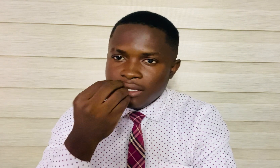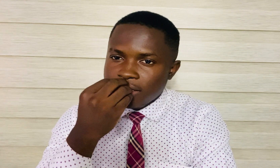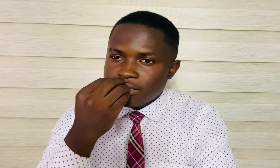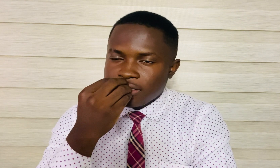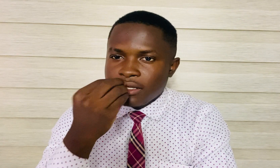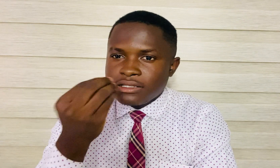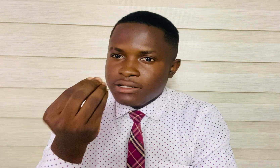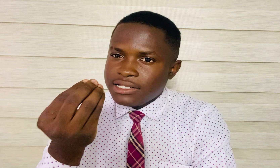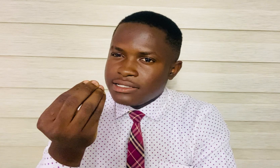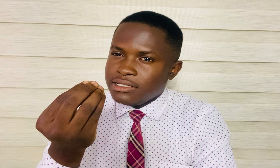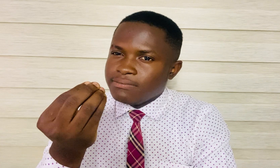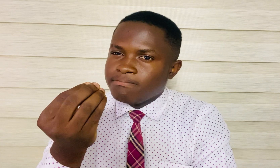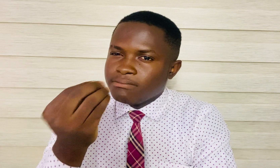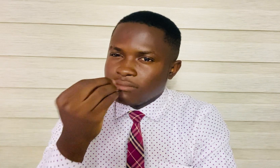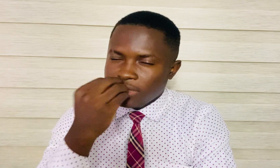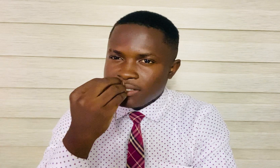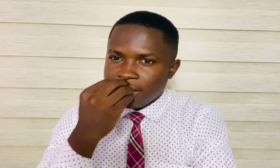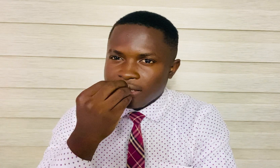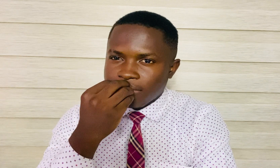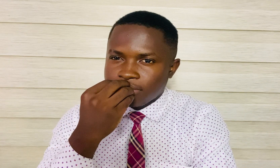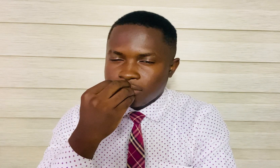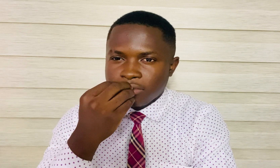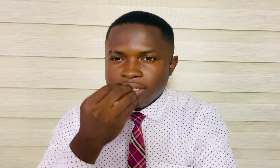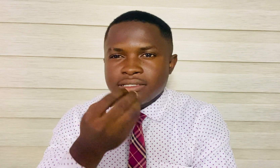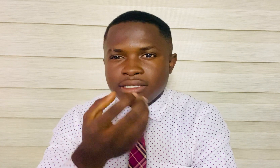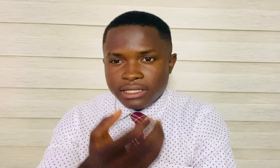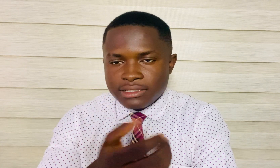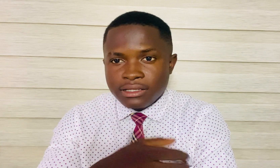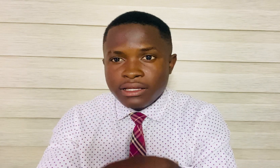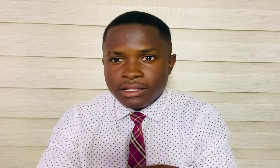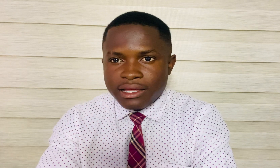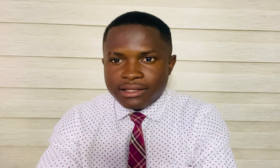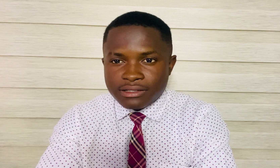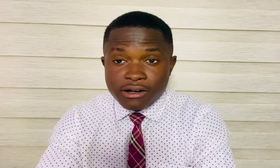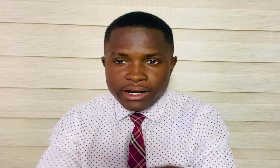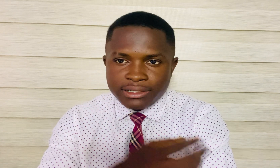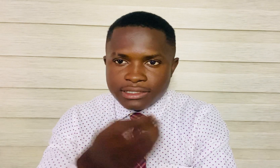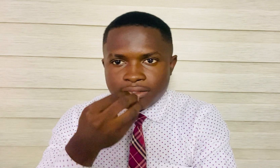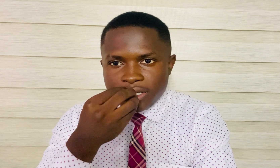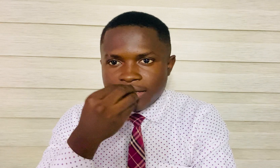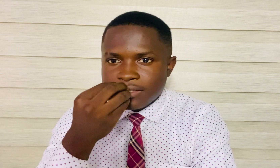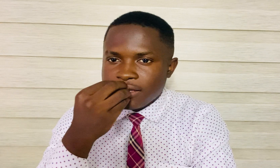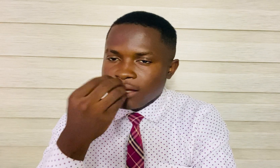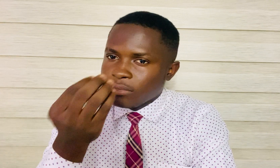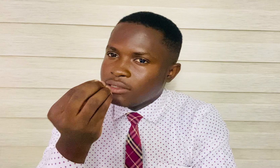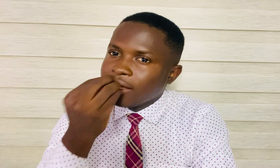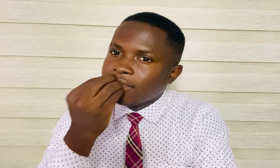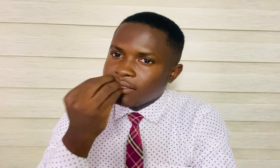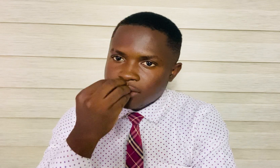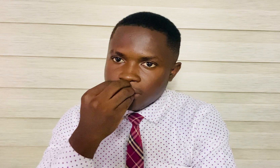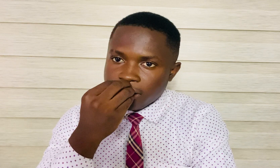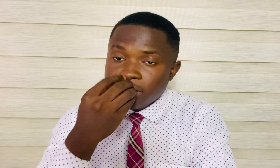Eat. So let's see. This sign is eat. That is correct. Eat can be done this way.